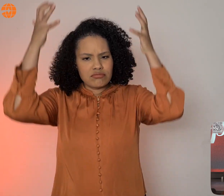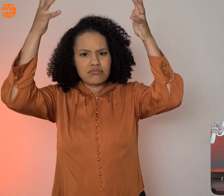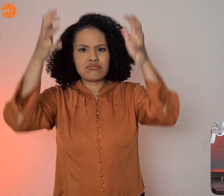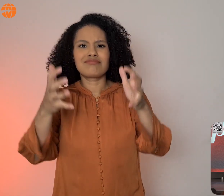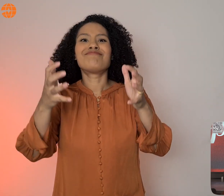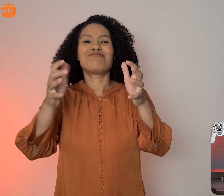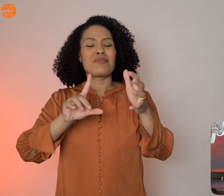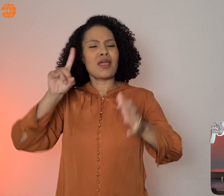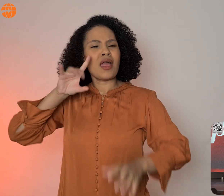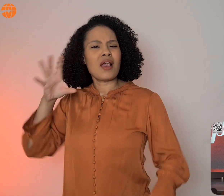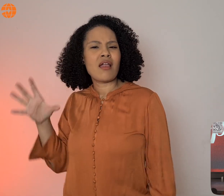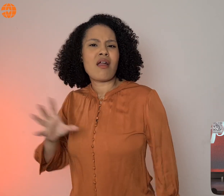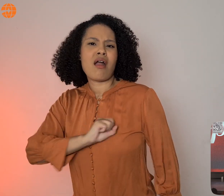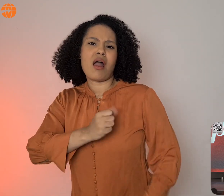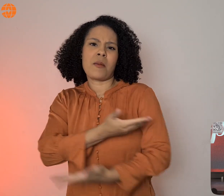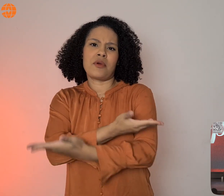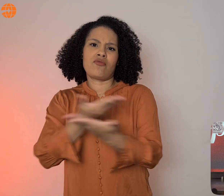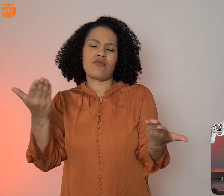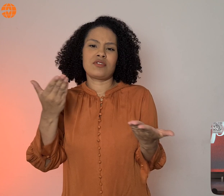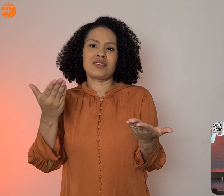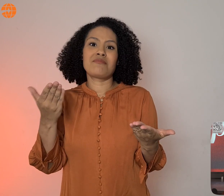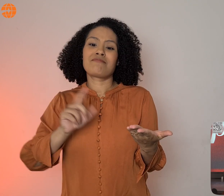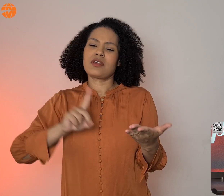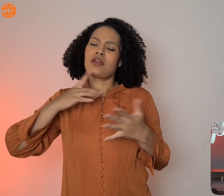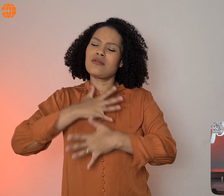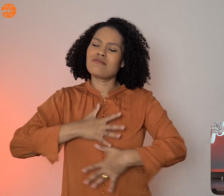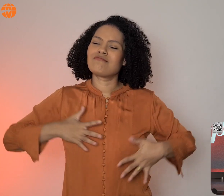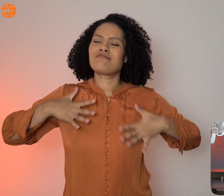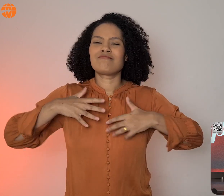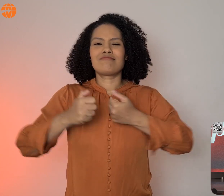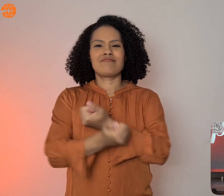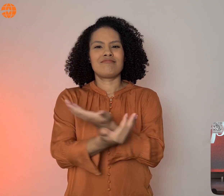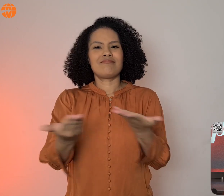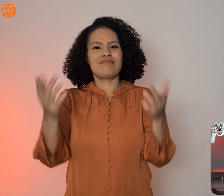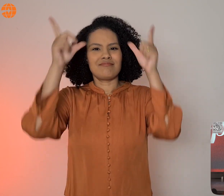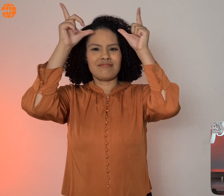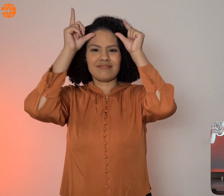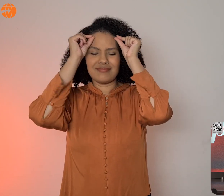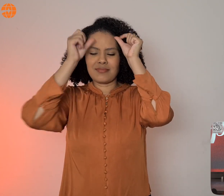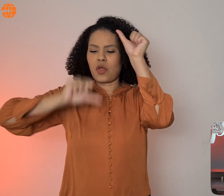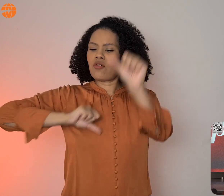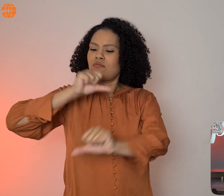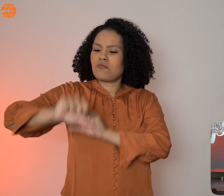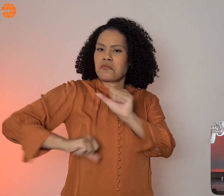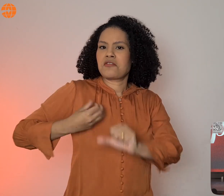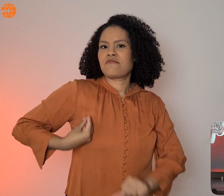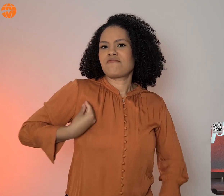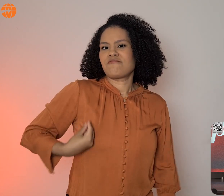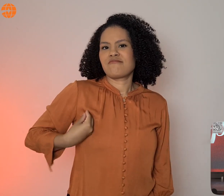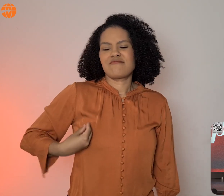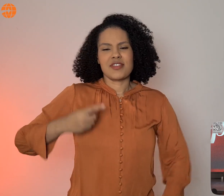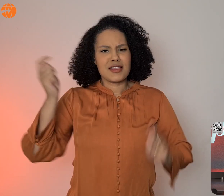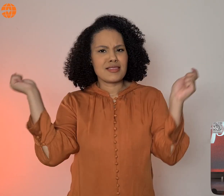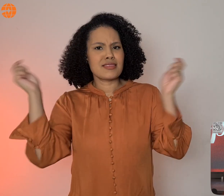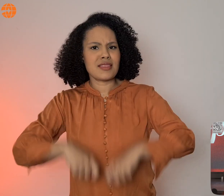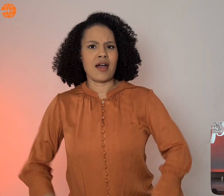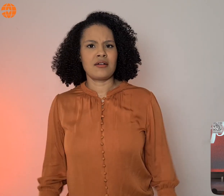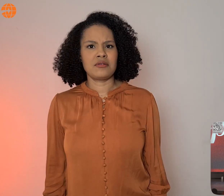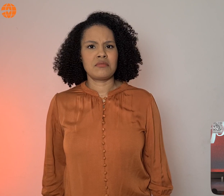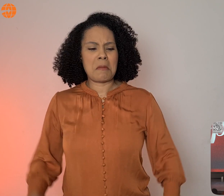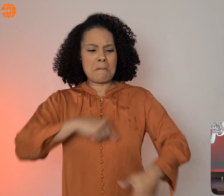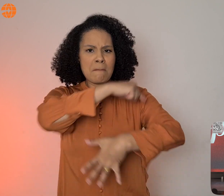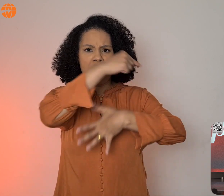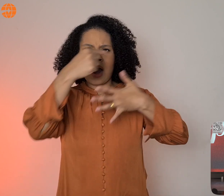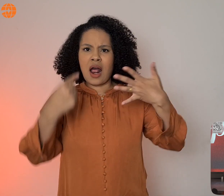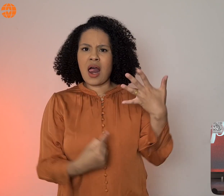redime, Ele te coroa, He loves you, He satisfies Ele you, te ama e Ele te satisfaz. and He renews you. E Ele te renova. And all of these